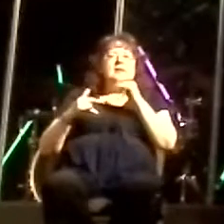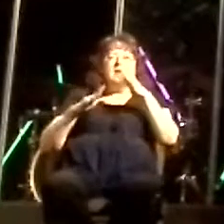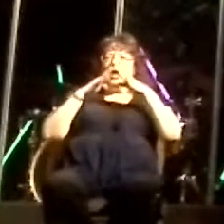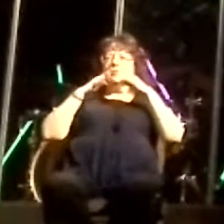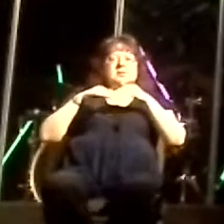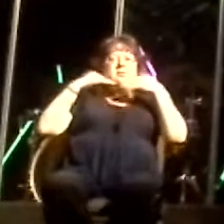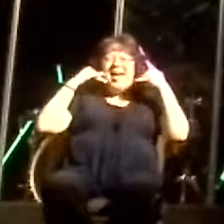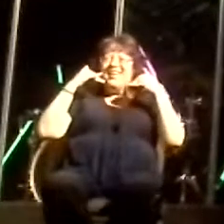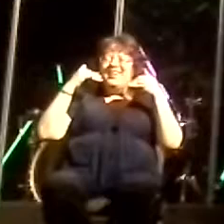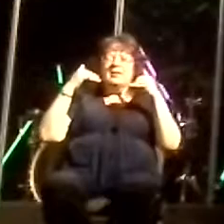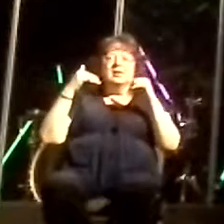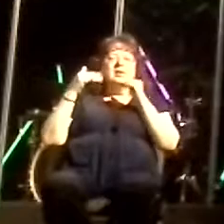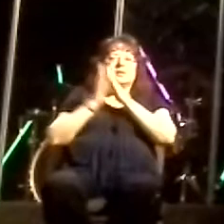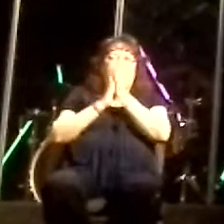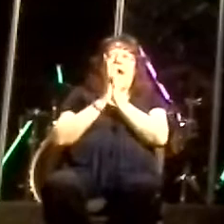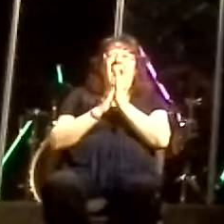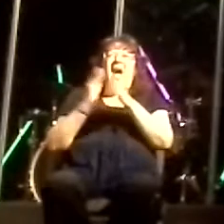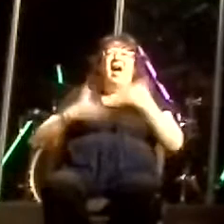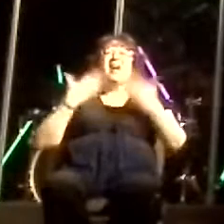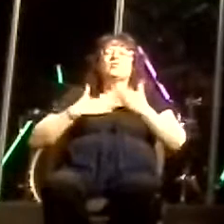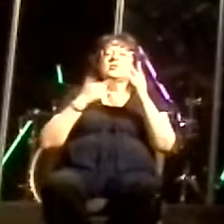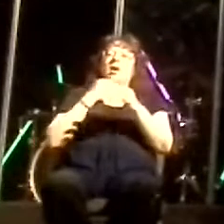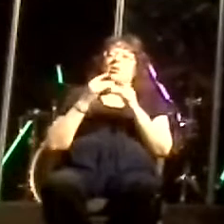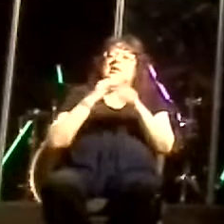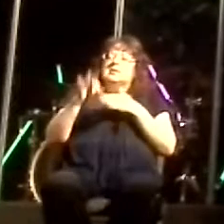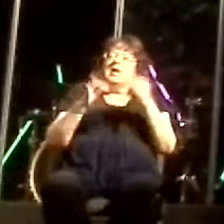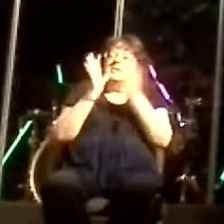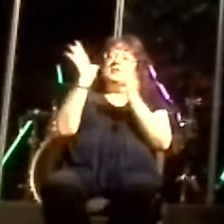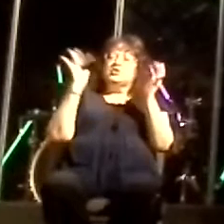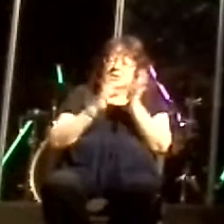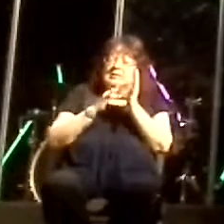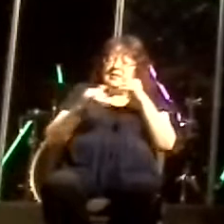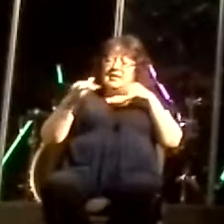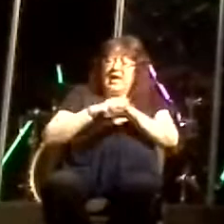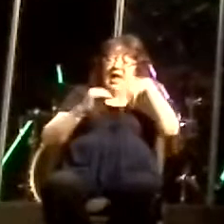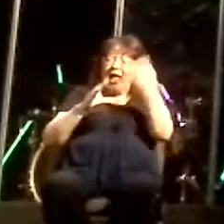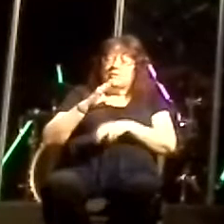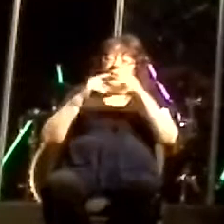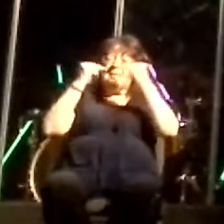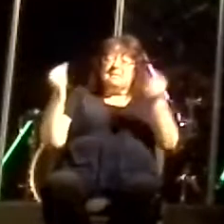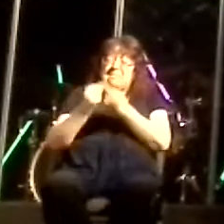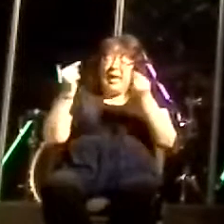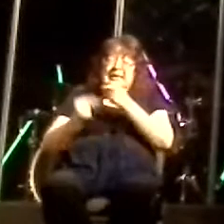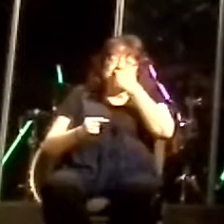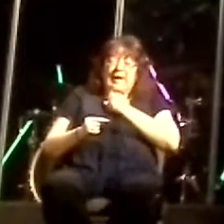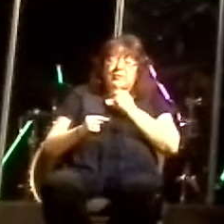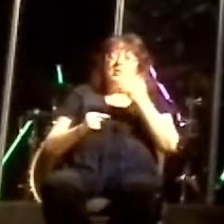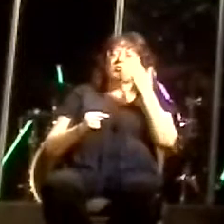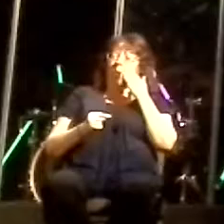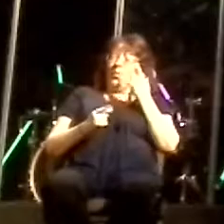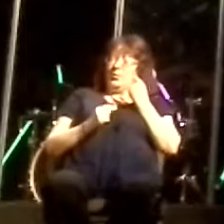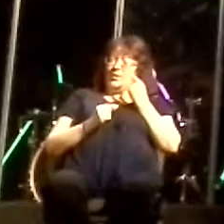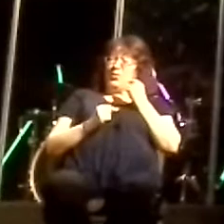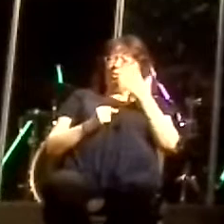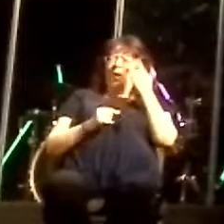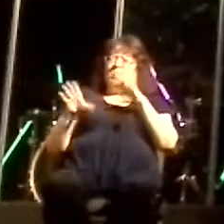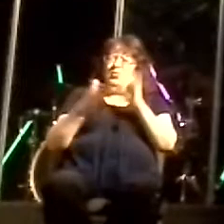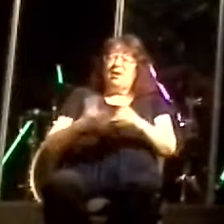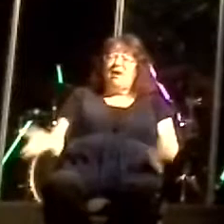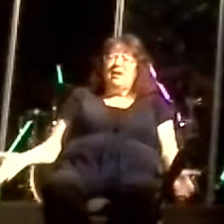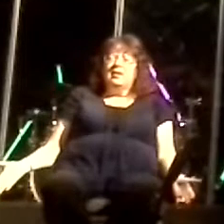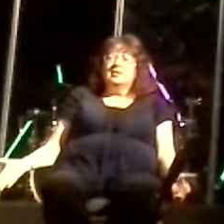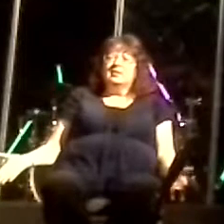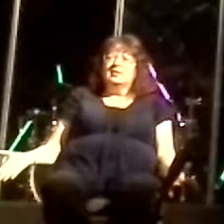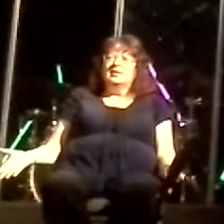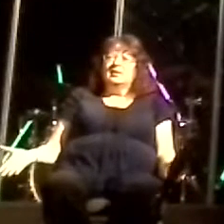smiling, not overcome with joy. Here's Jesus entering into their pain, knowing what he's about to do. Why would he do that?